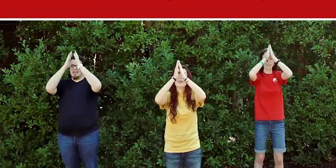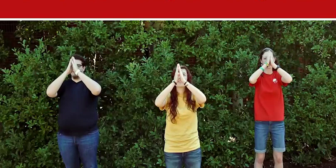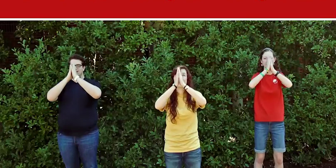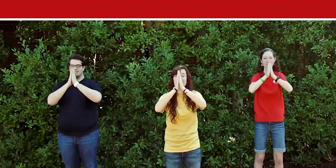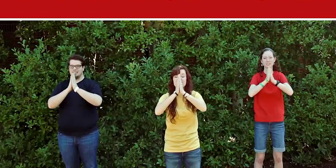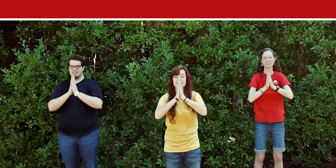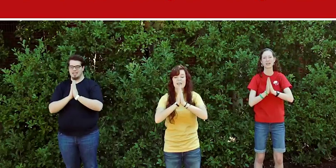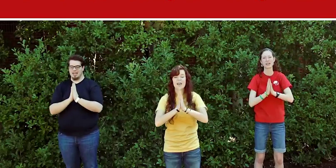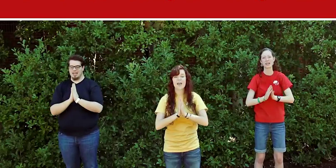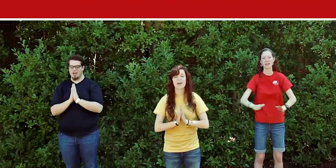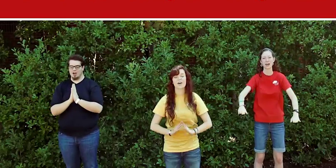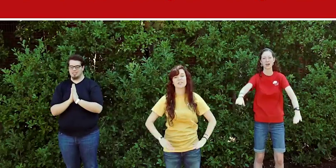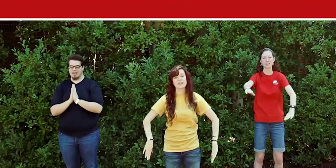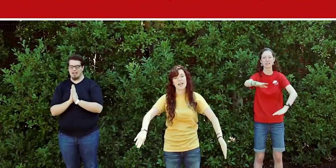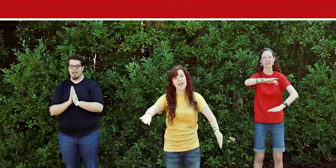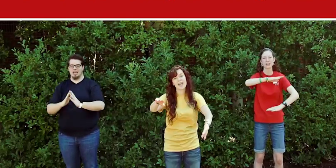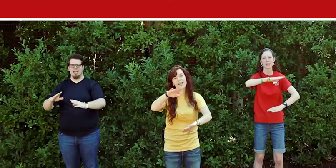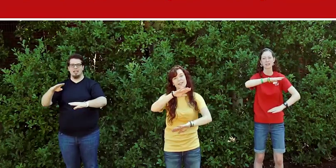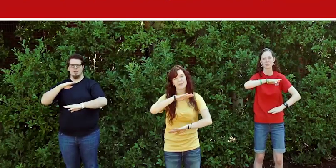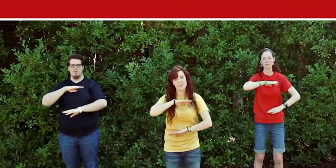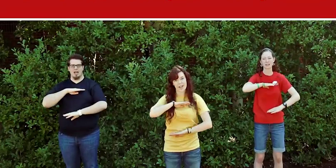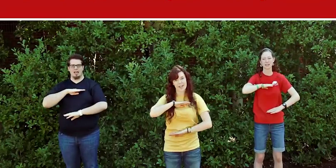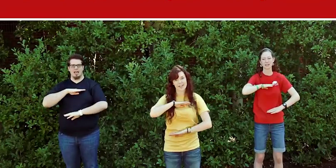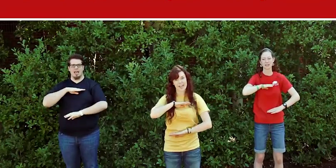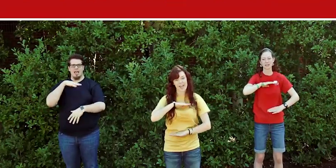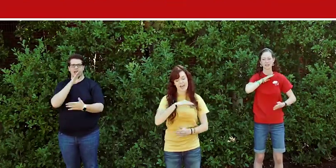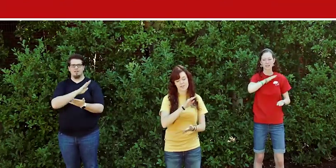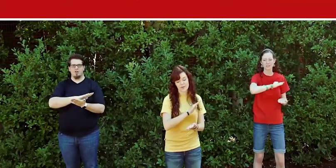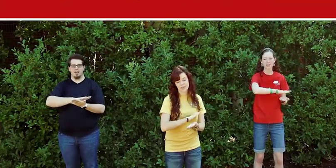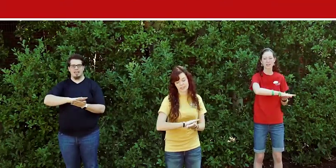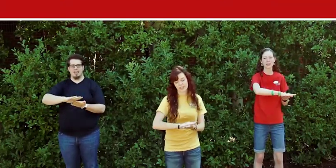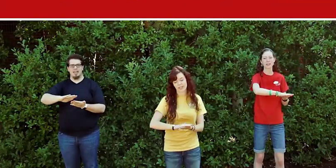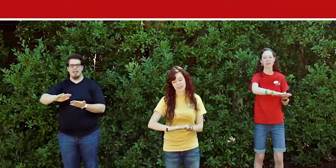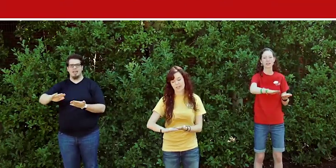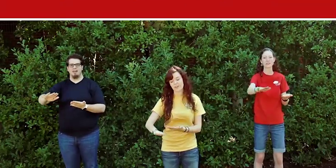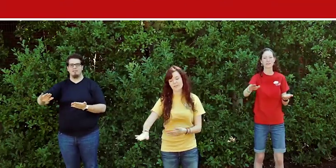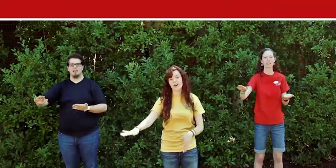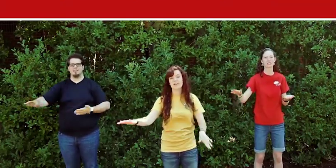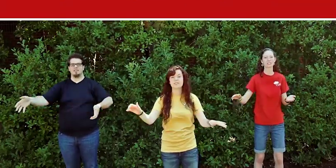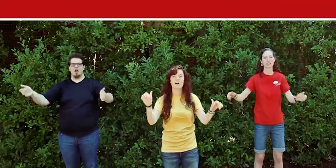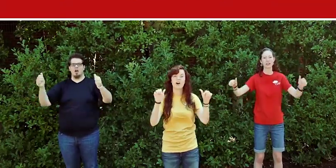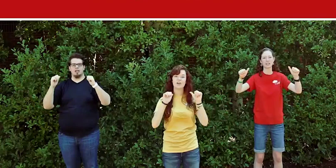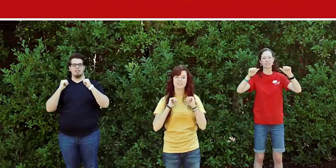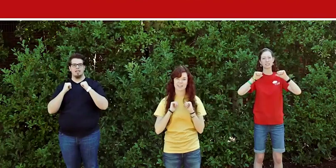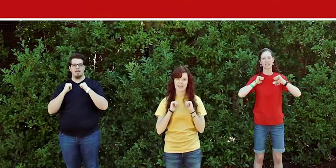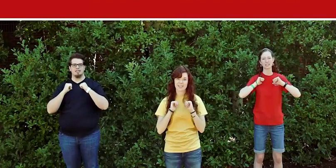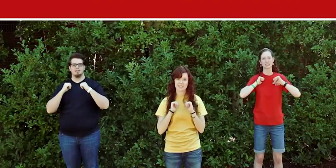Give us this day our daily bread, and forgive us our debts,